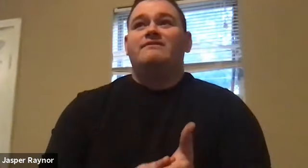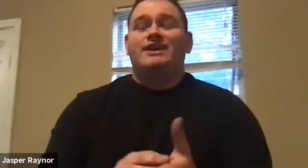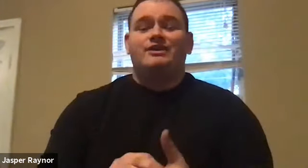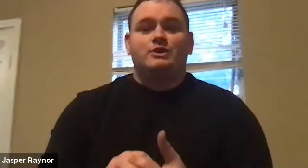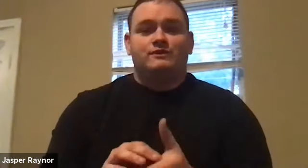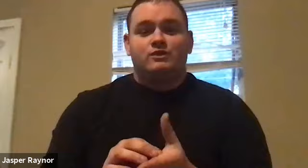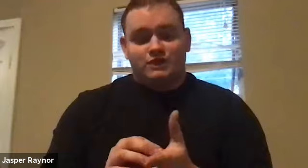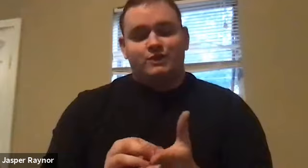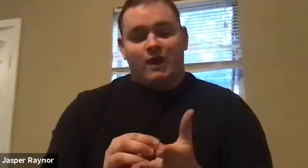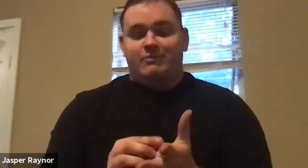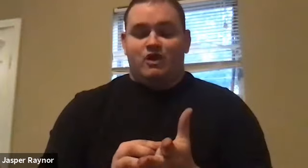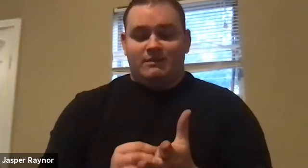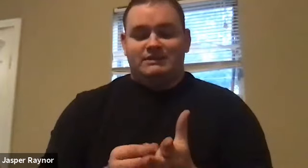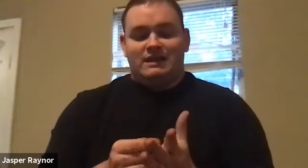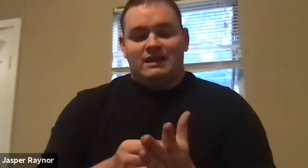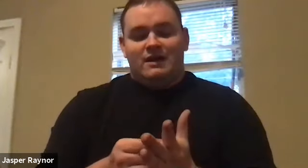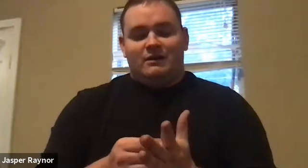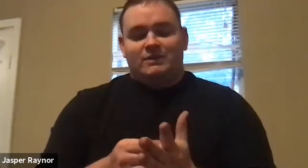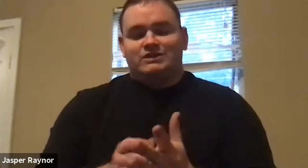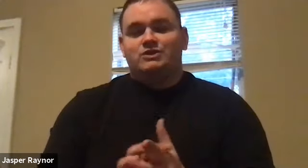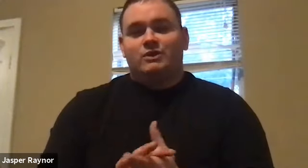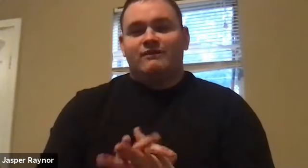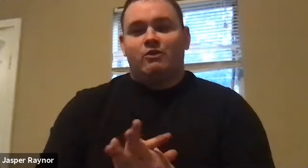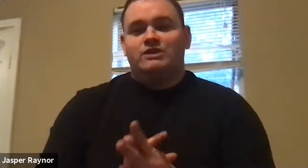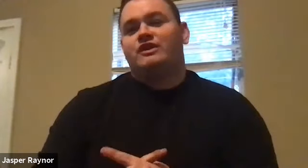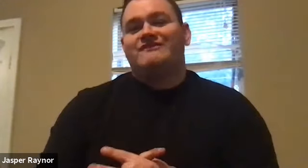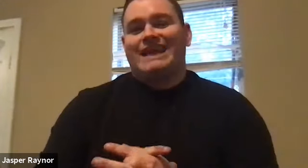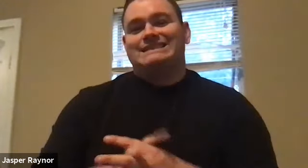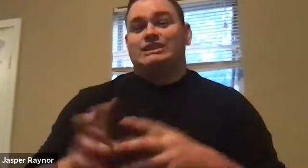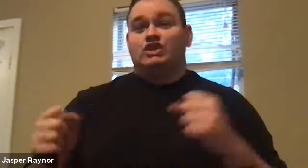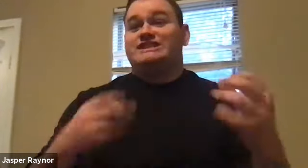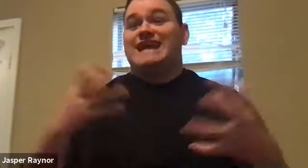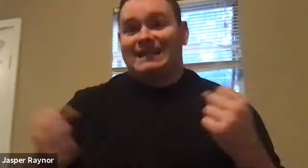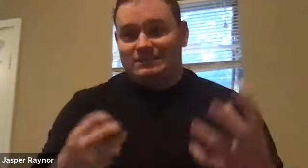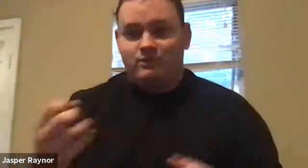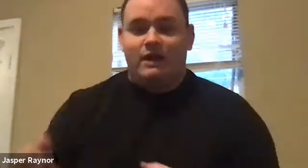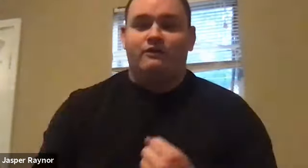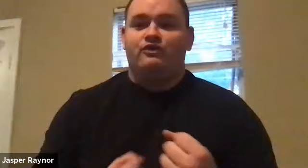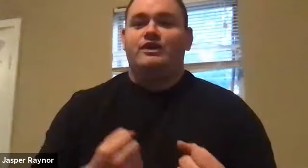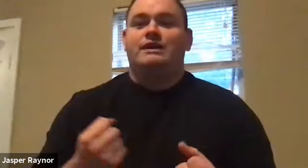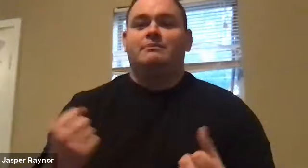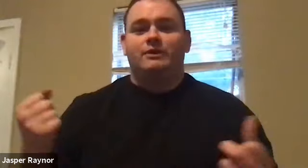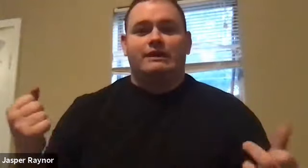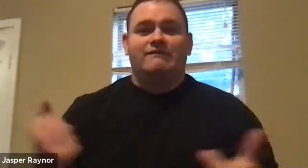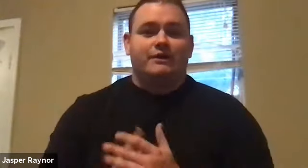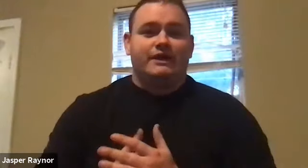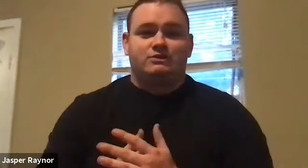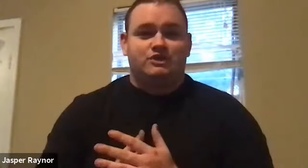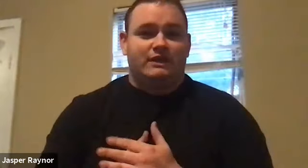very useful to you, I promise, because you don't ever want to start advancing your signs without really building a foundation with your